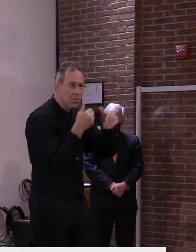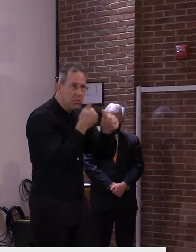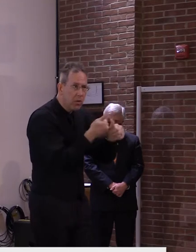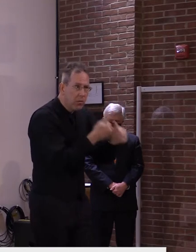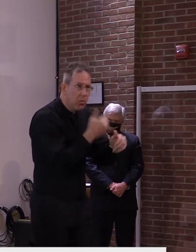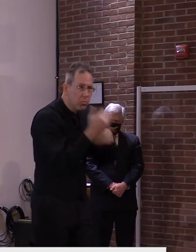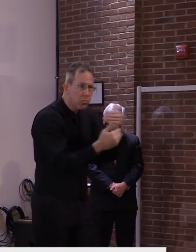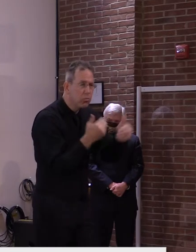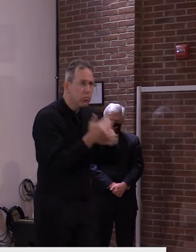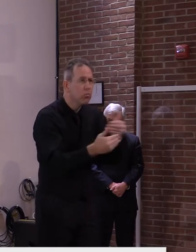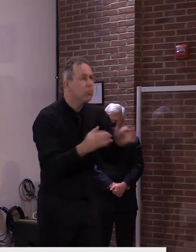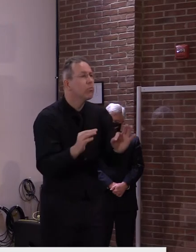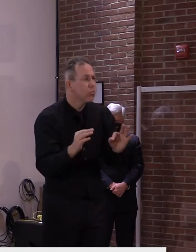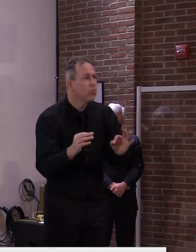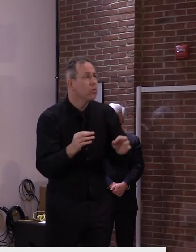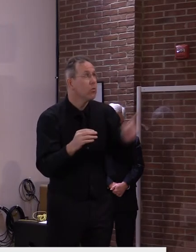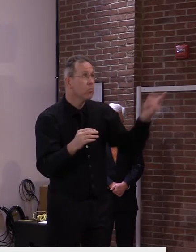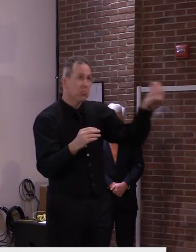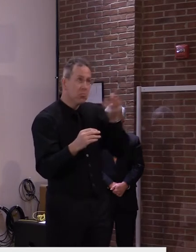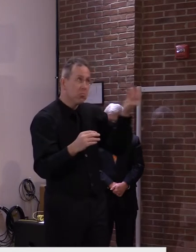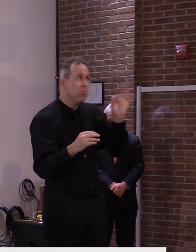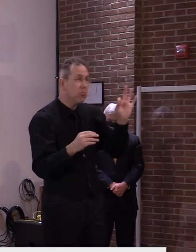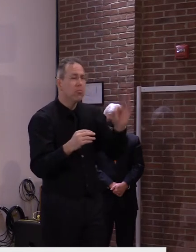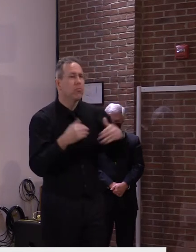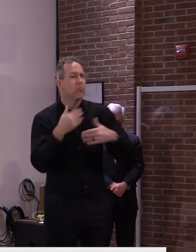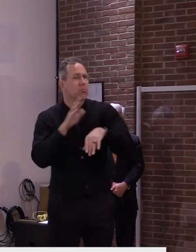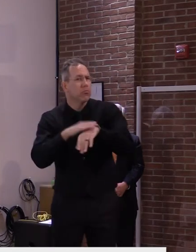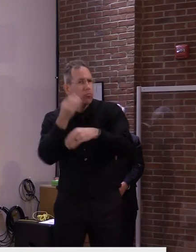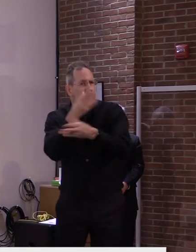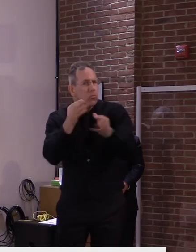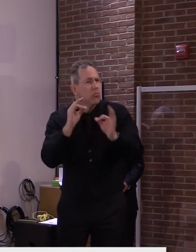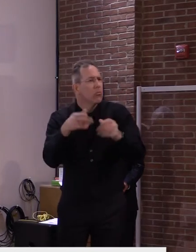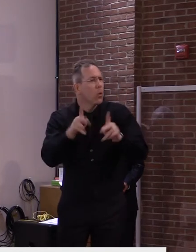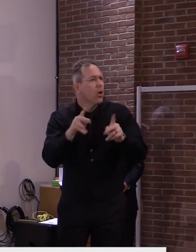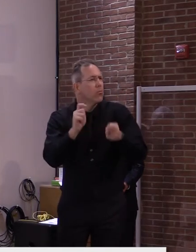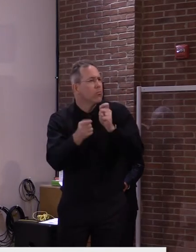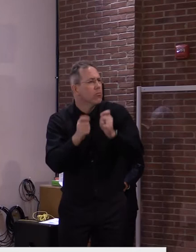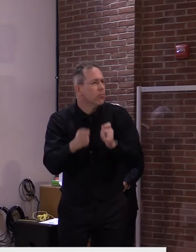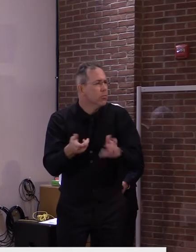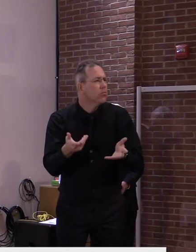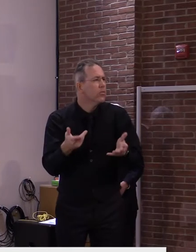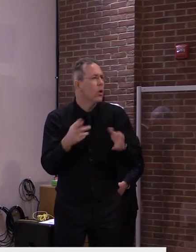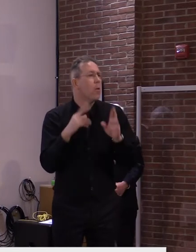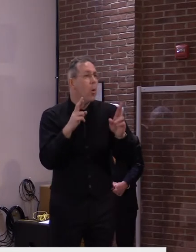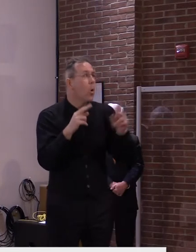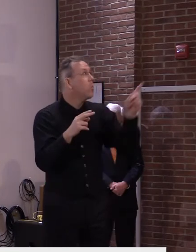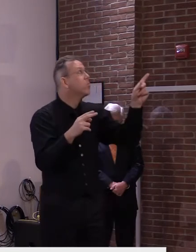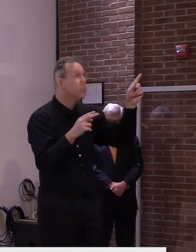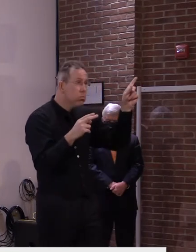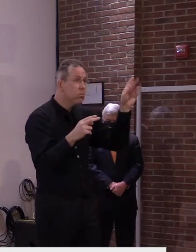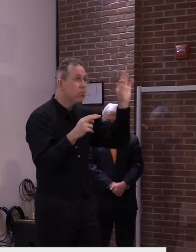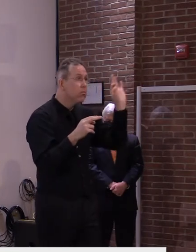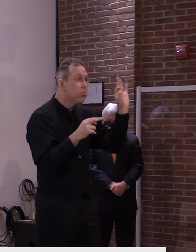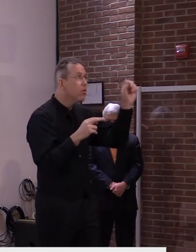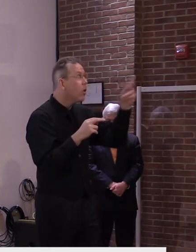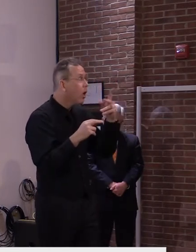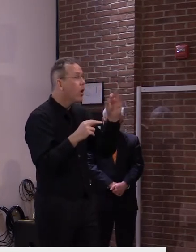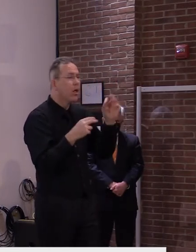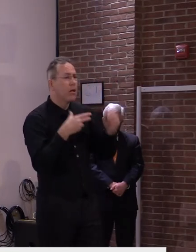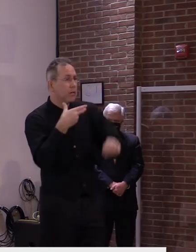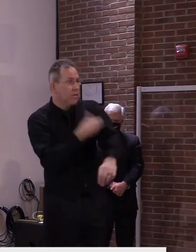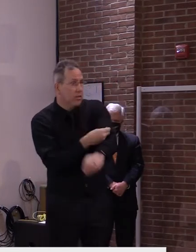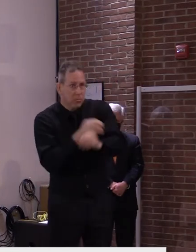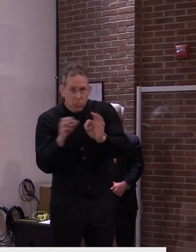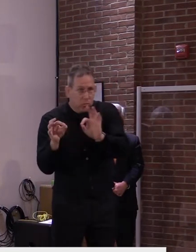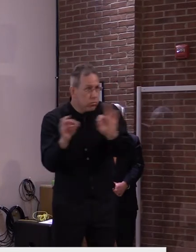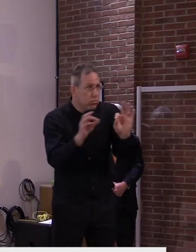informed way. And I think you'll start to see the pace of that increase once we get everybody past their second dose of